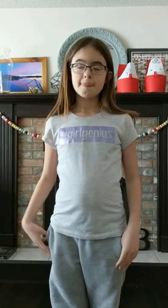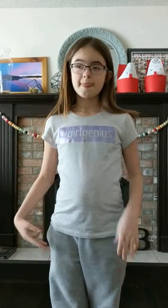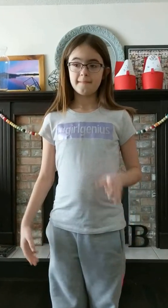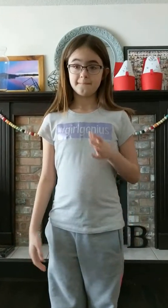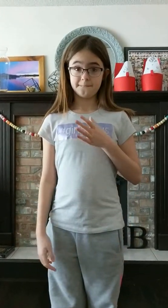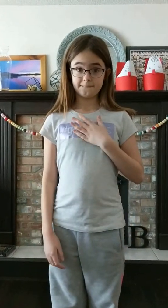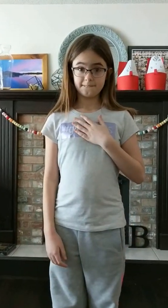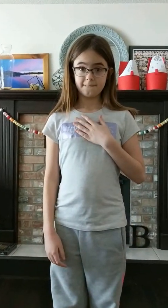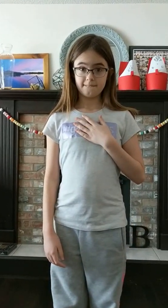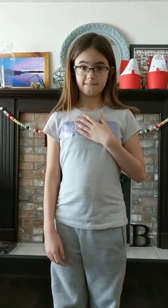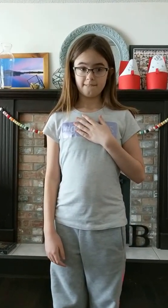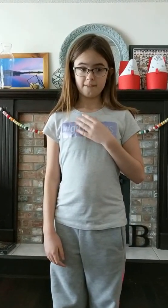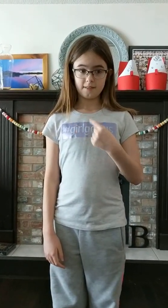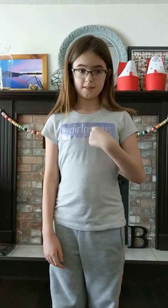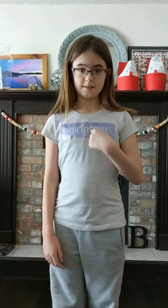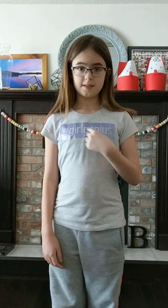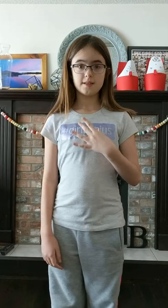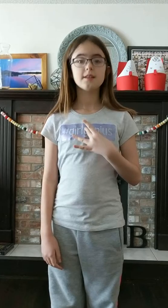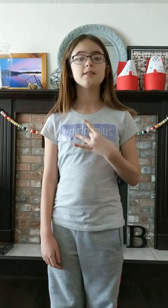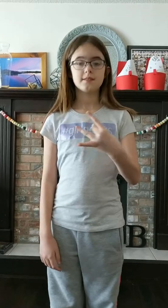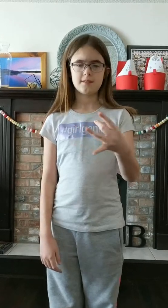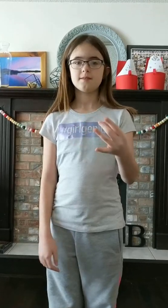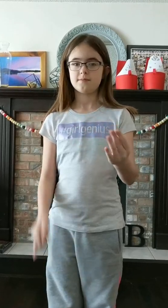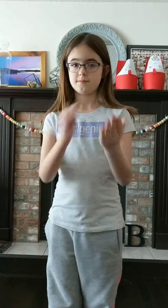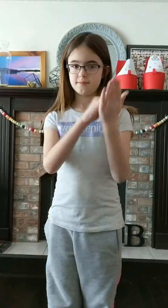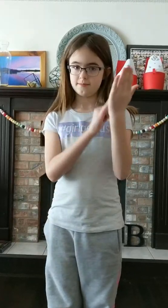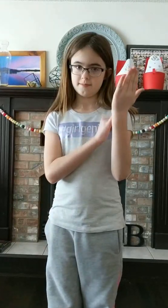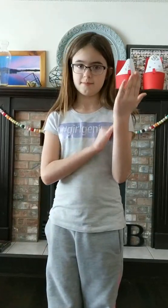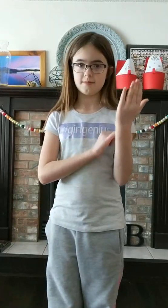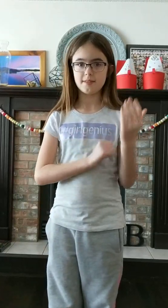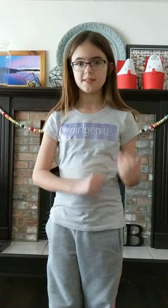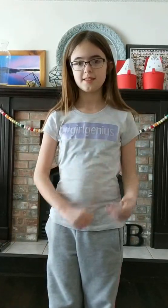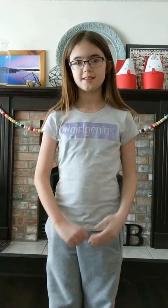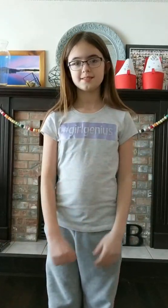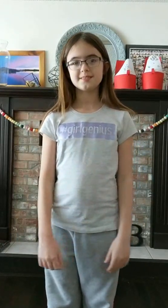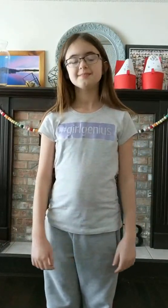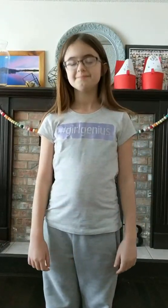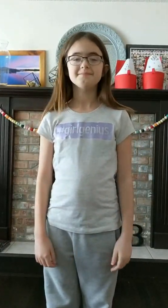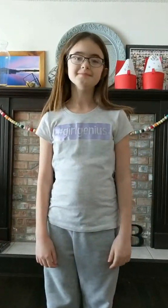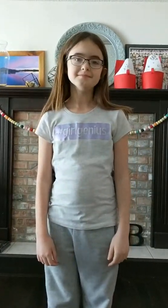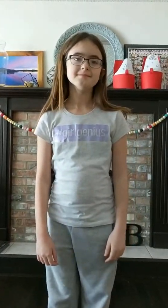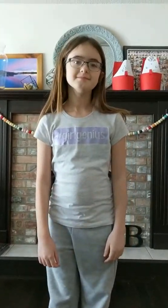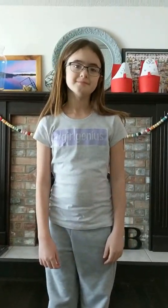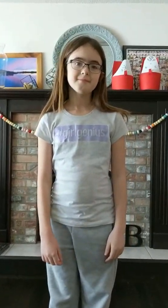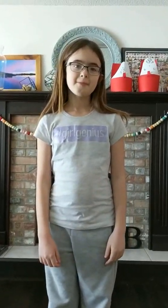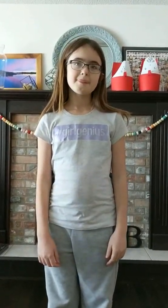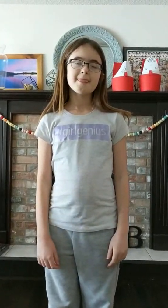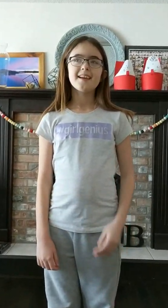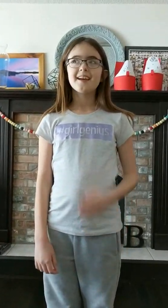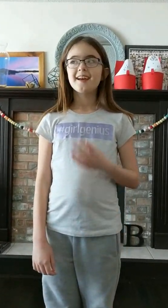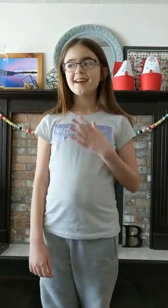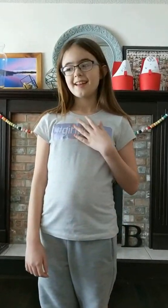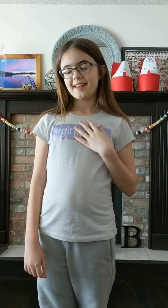Or do you drive the, or do you ride the subway? Okay, so let's, how about I ask you some questions and you answer